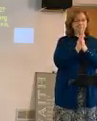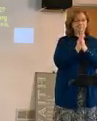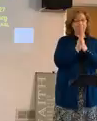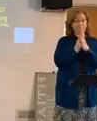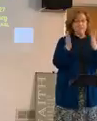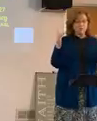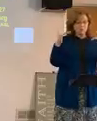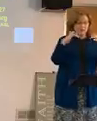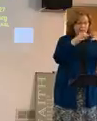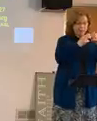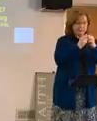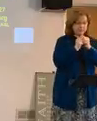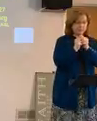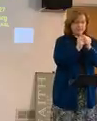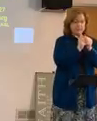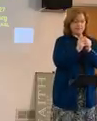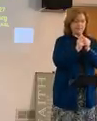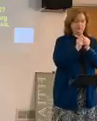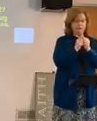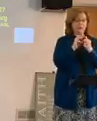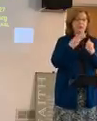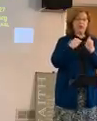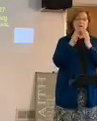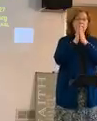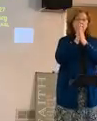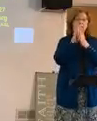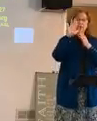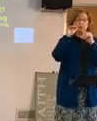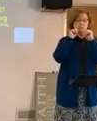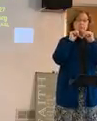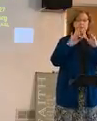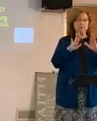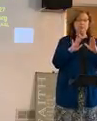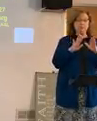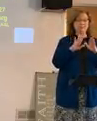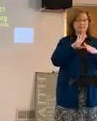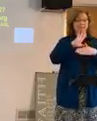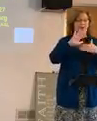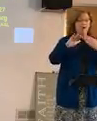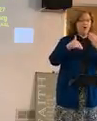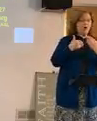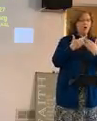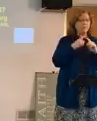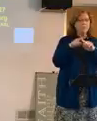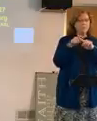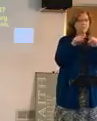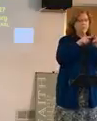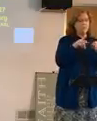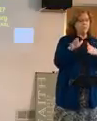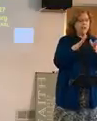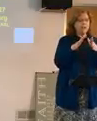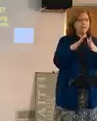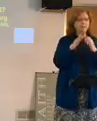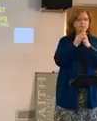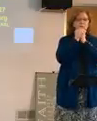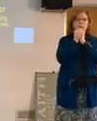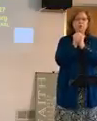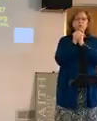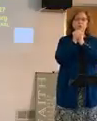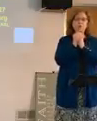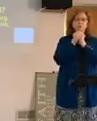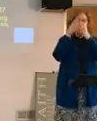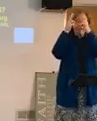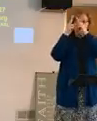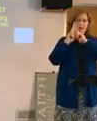gather together today, we ask for your blessing. All our expressions of worship might honor you and be a comfort